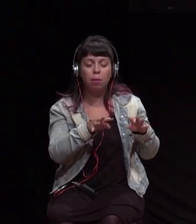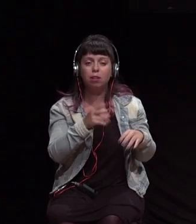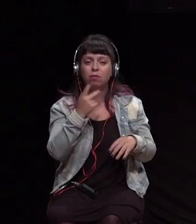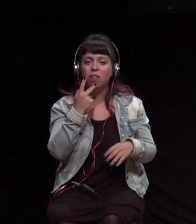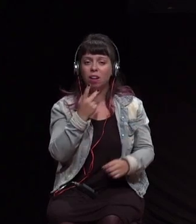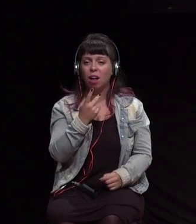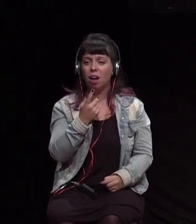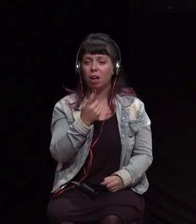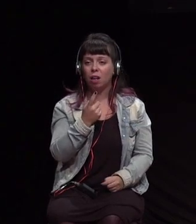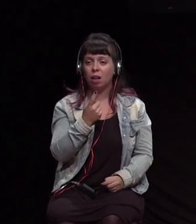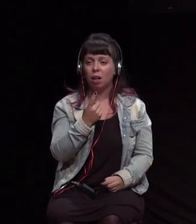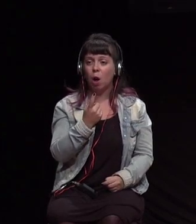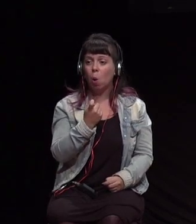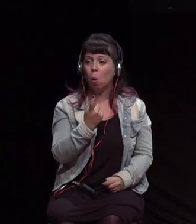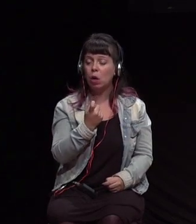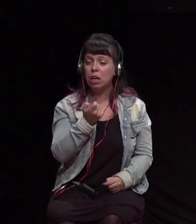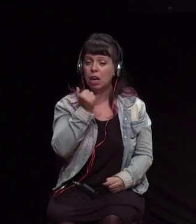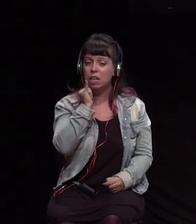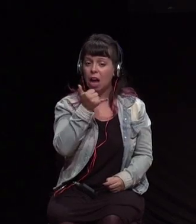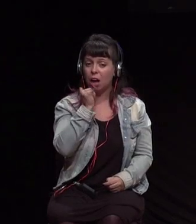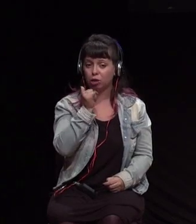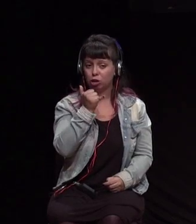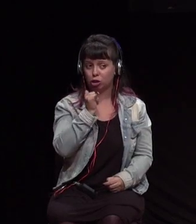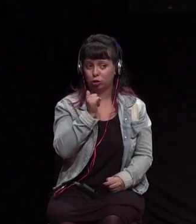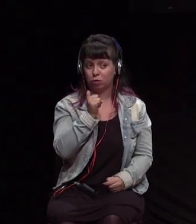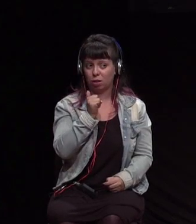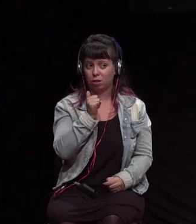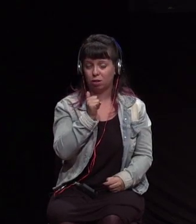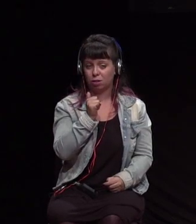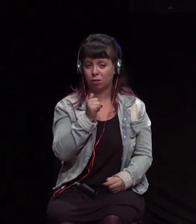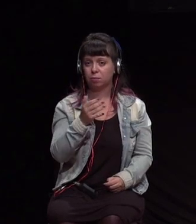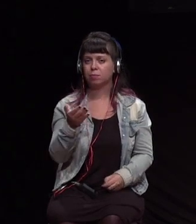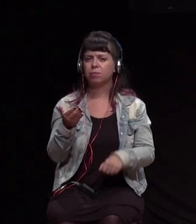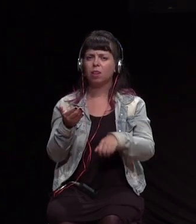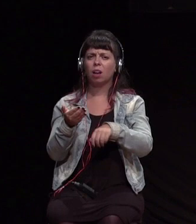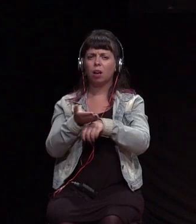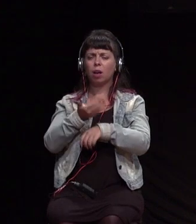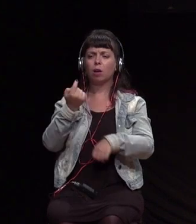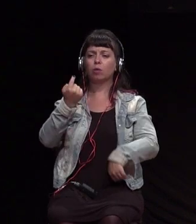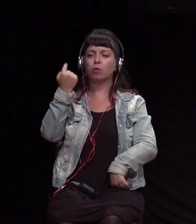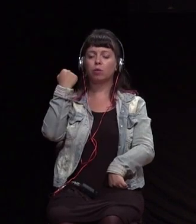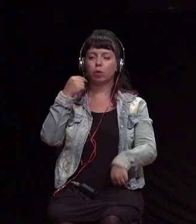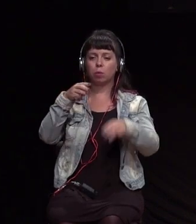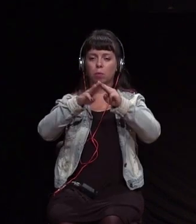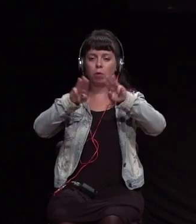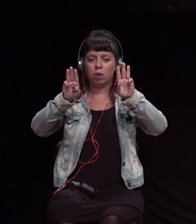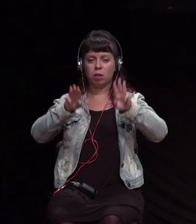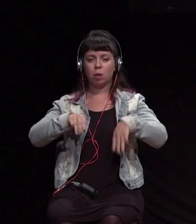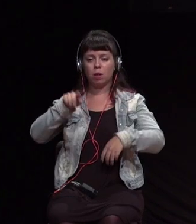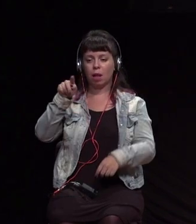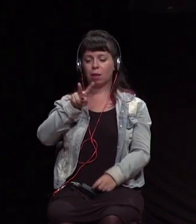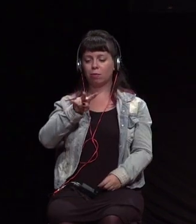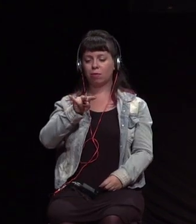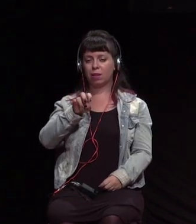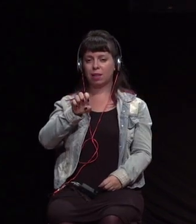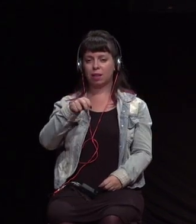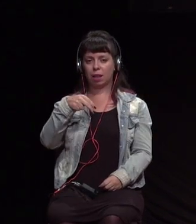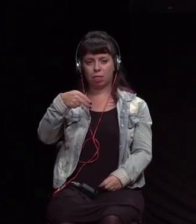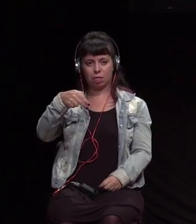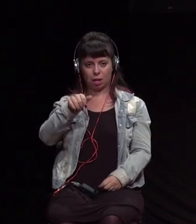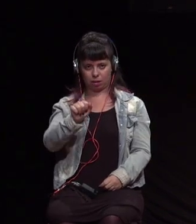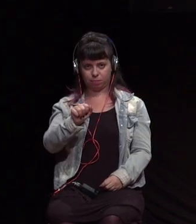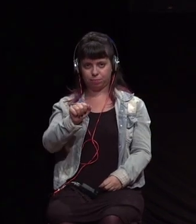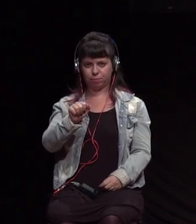belongings. Right? I recently went to the Weltmuseum in Vienna, and they have a gallery that's